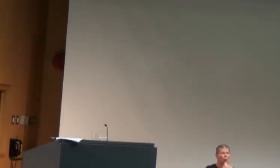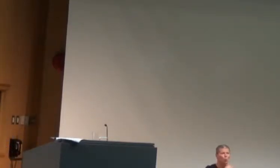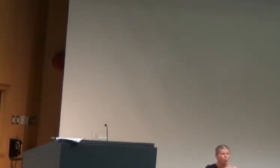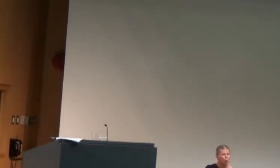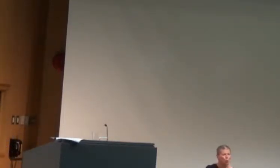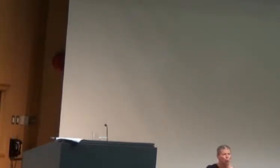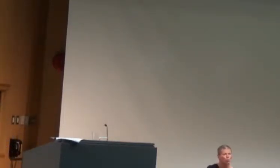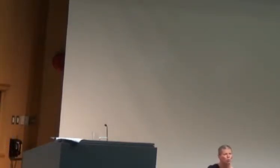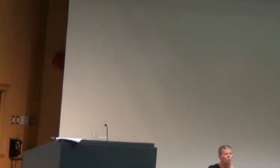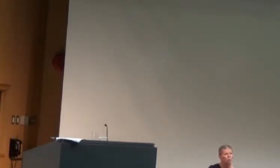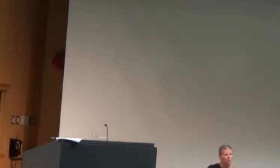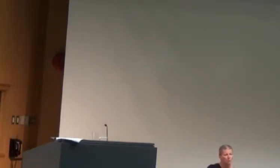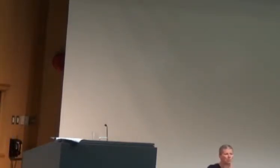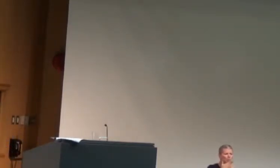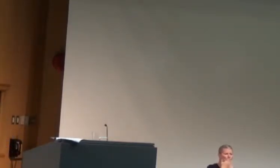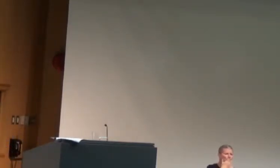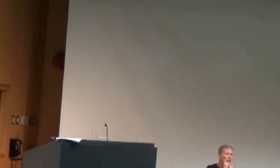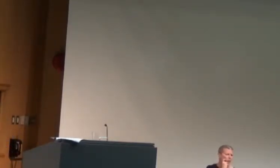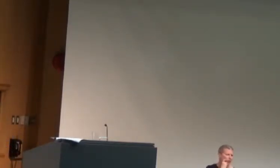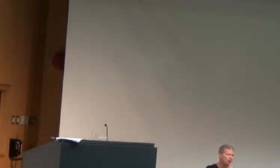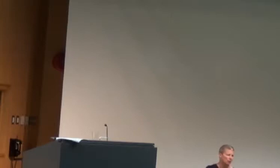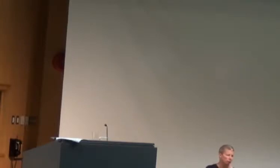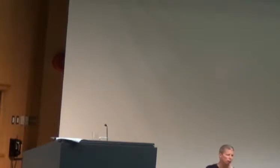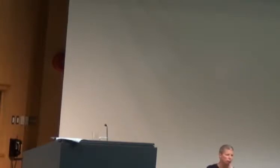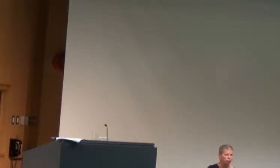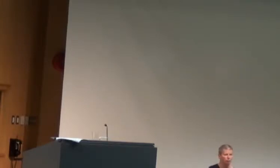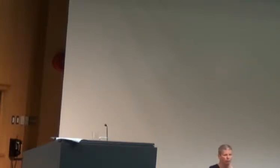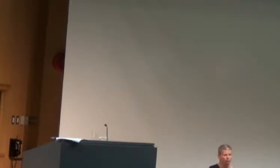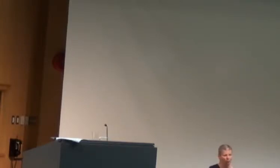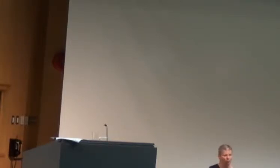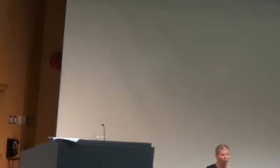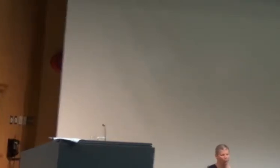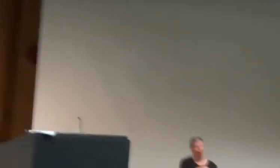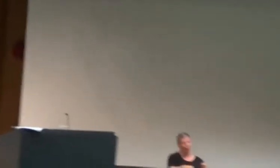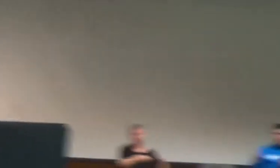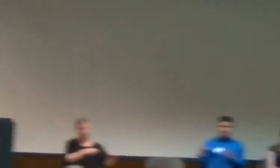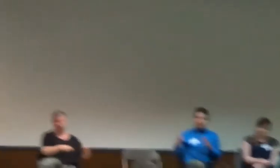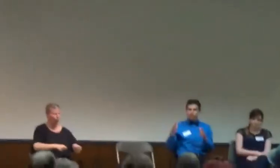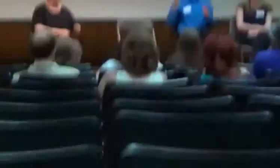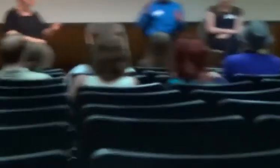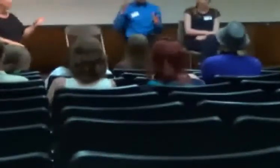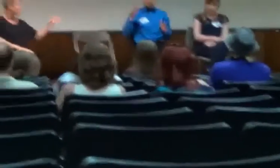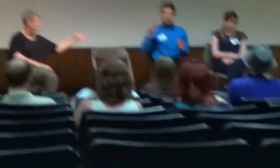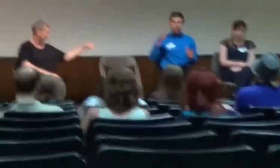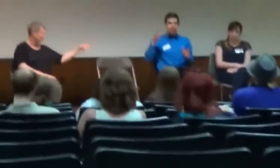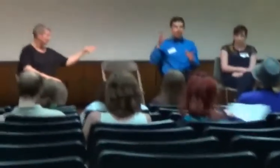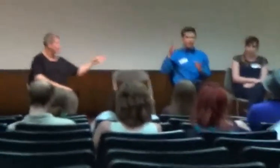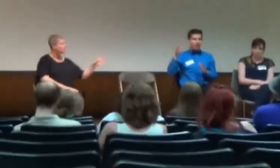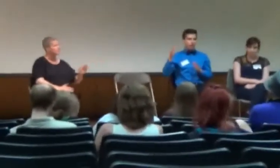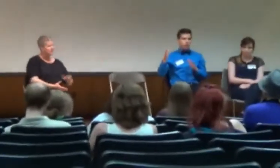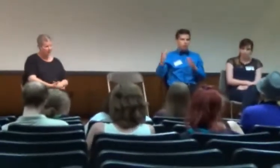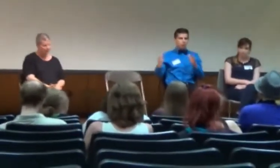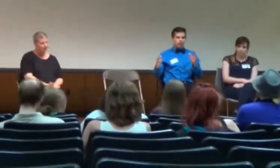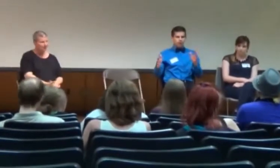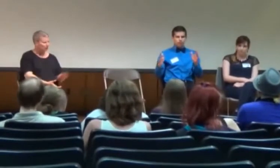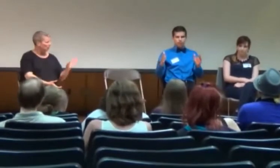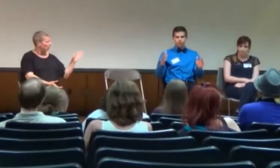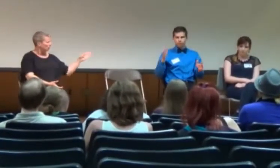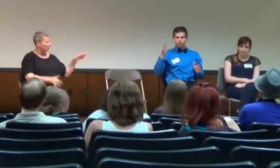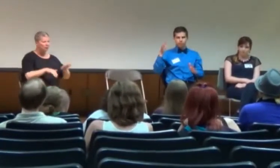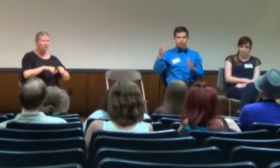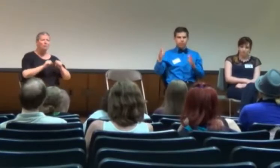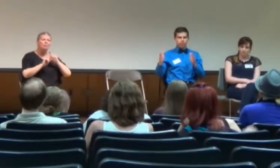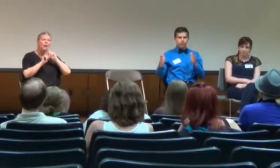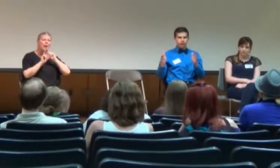being imposing. Okay, so, as to why asexuality is very largely a white,